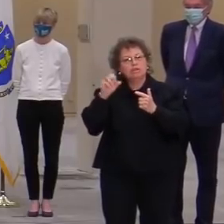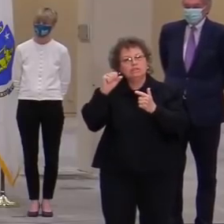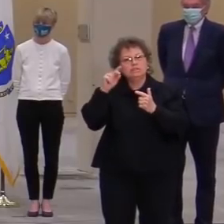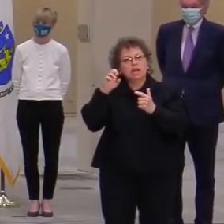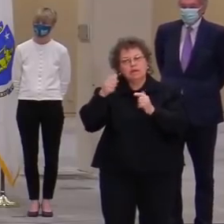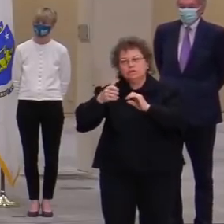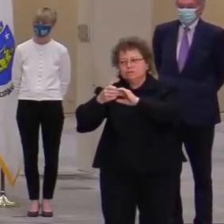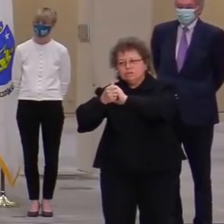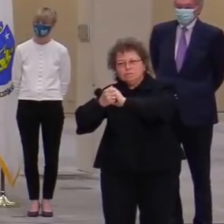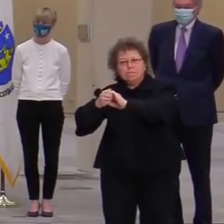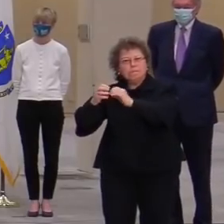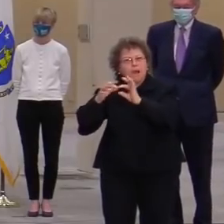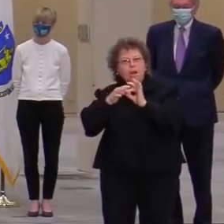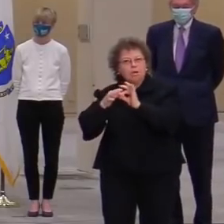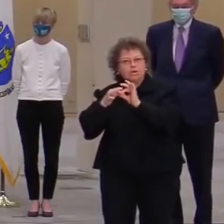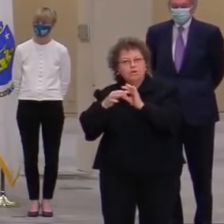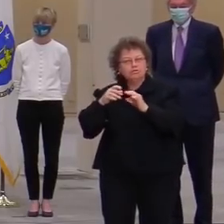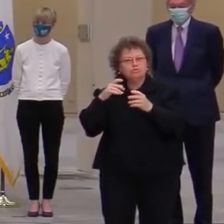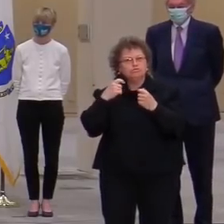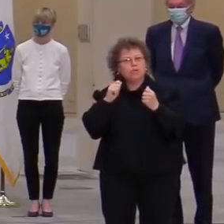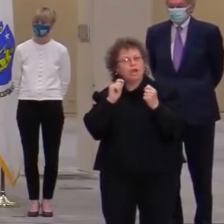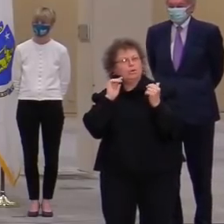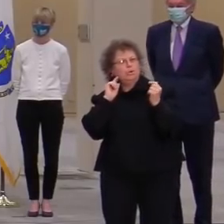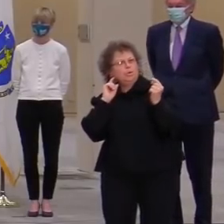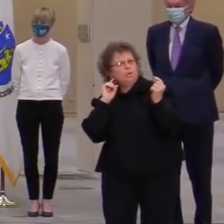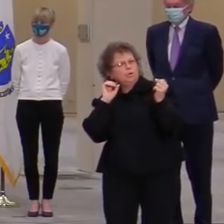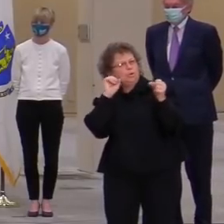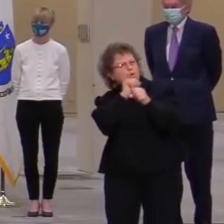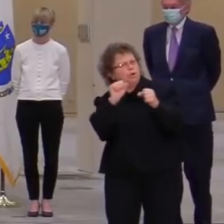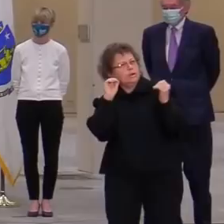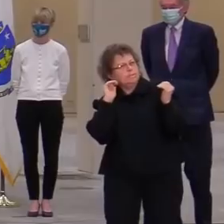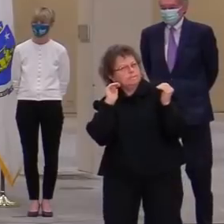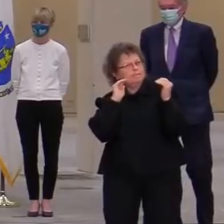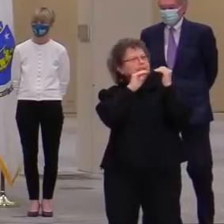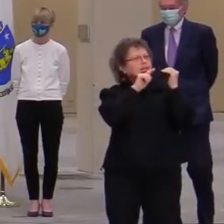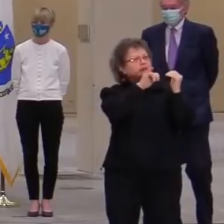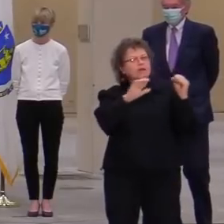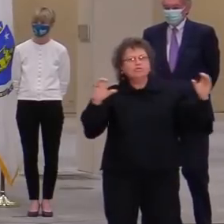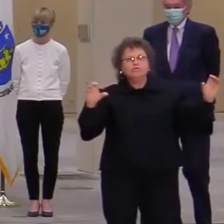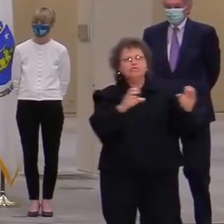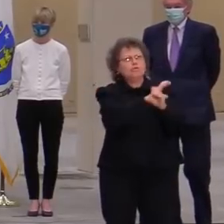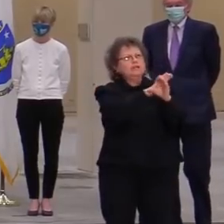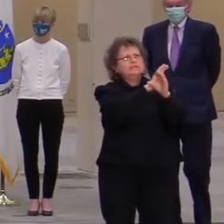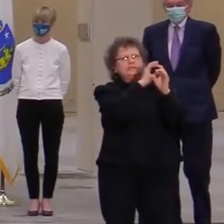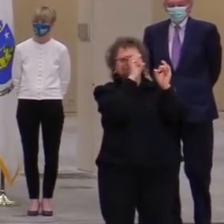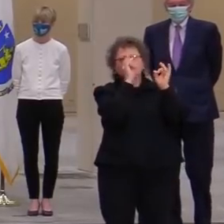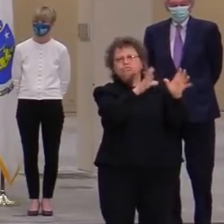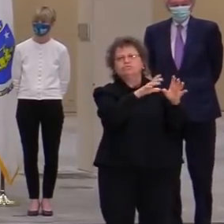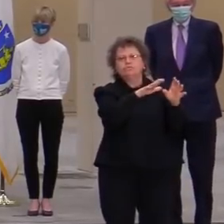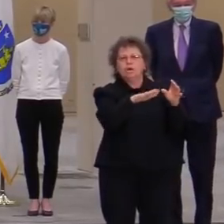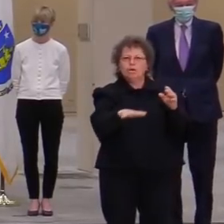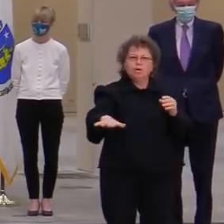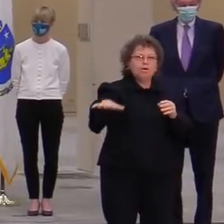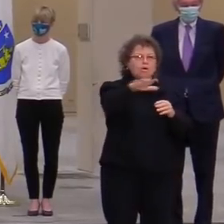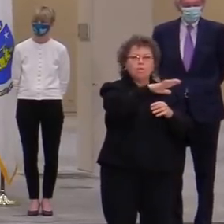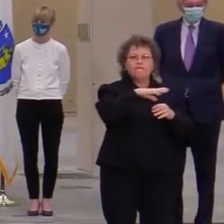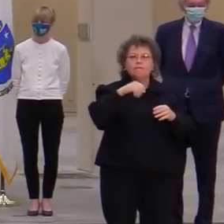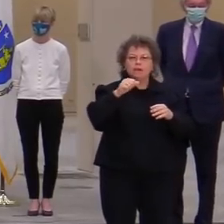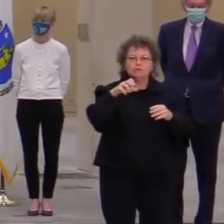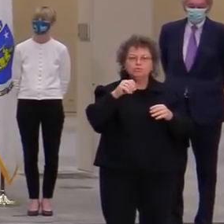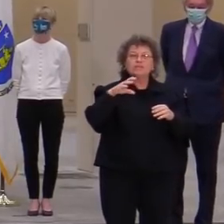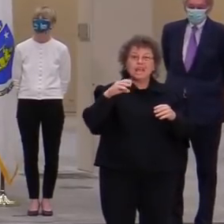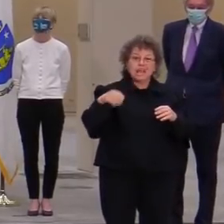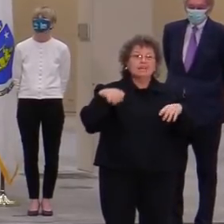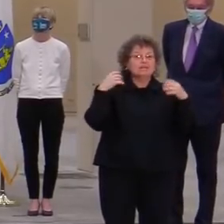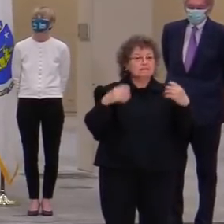meet the crisis, not only widely across the state, but also where we've been hit the hardest in our nursing homes.